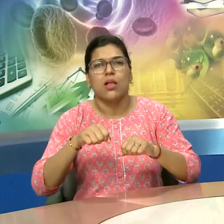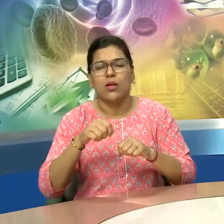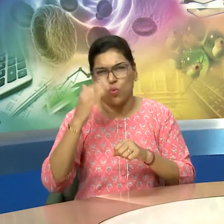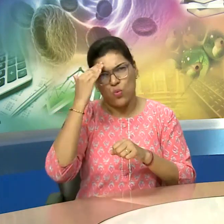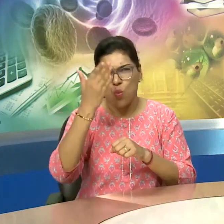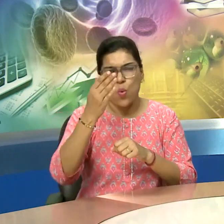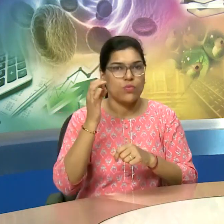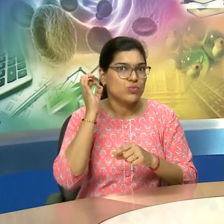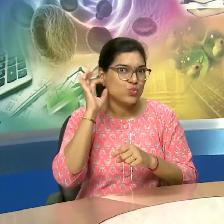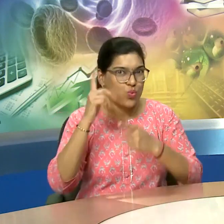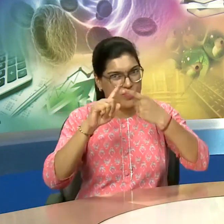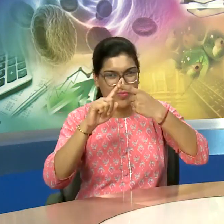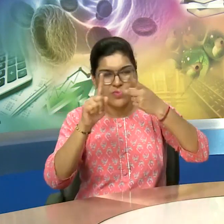also with iron.